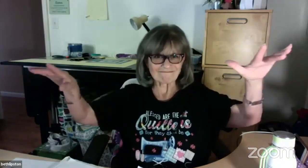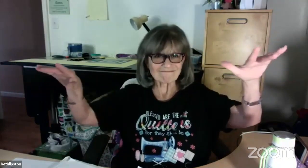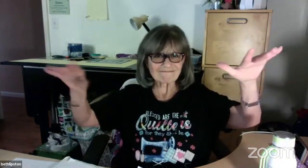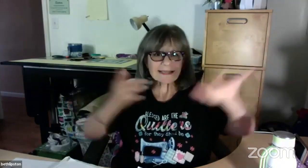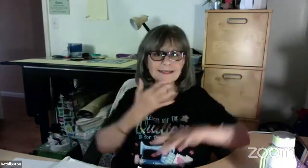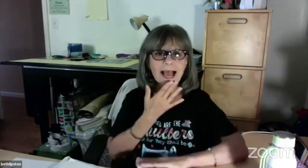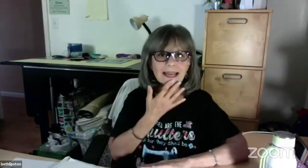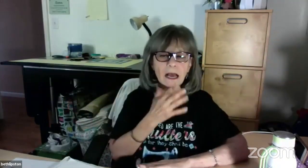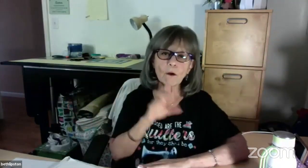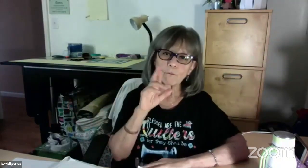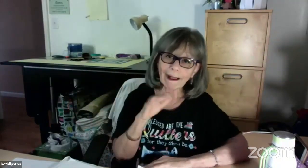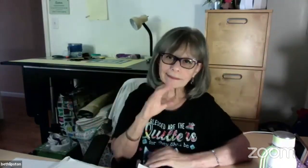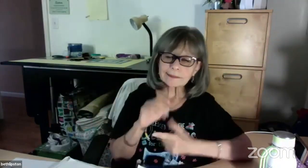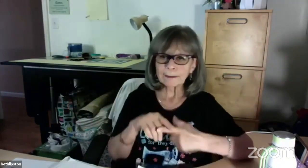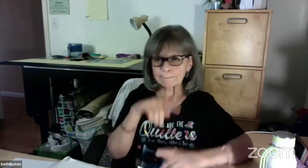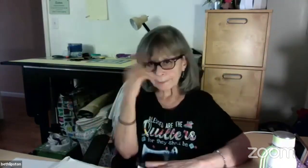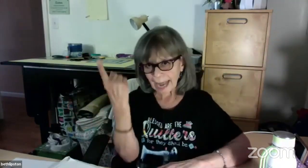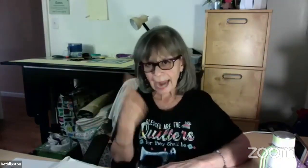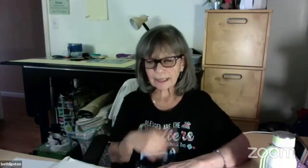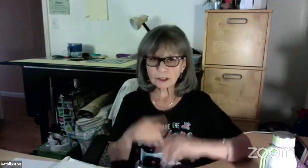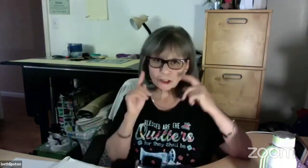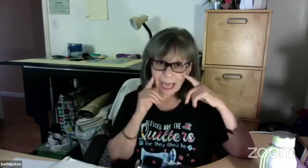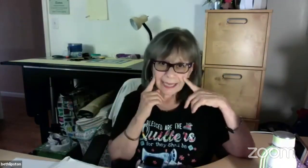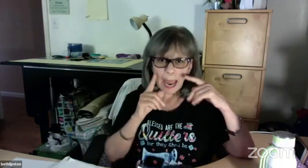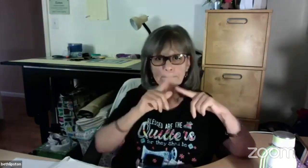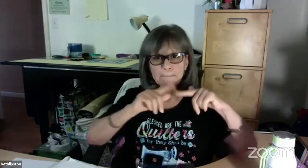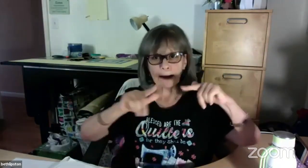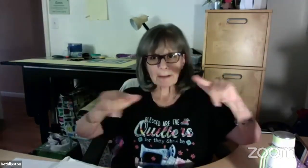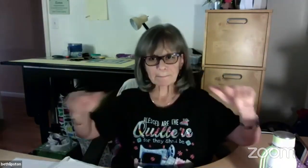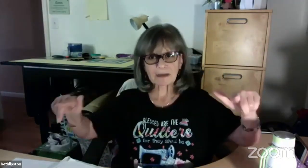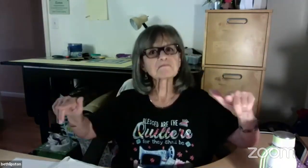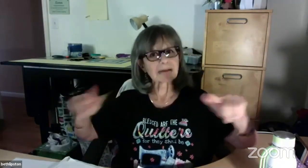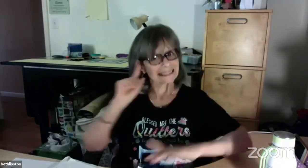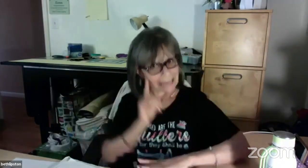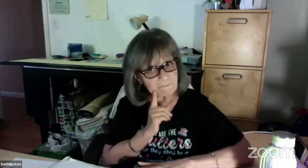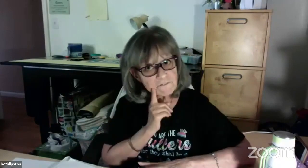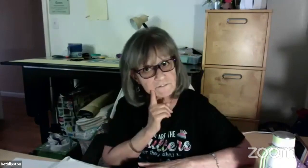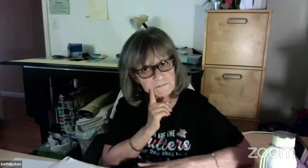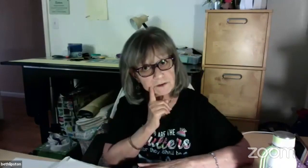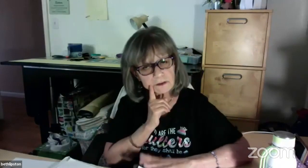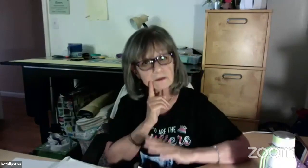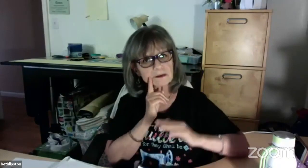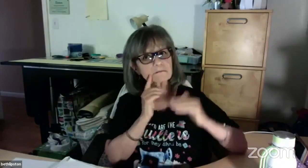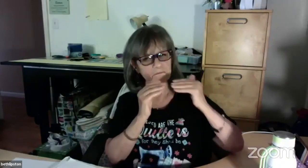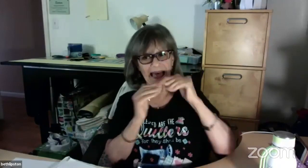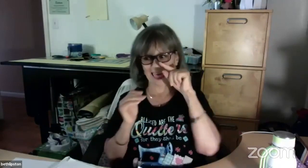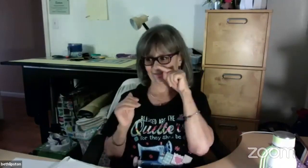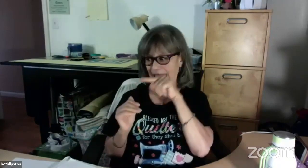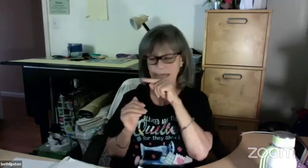This is Deaf Women of Color, variety of races, ethnicities, but they are all